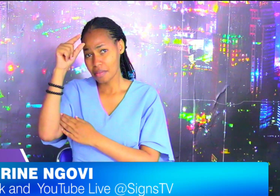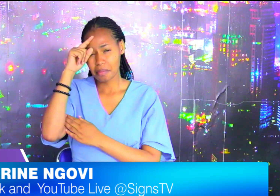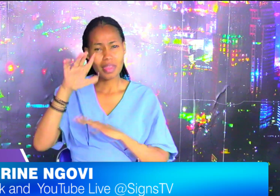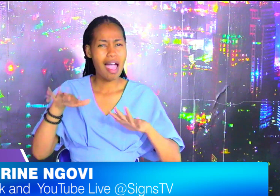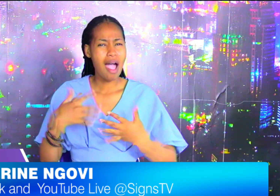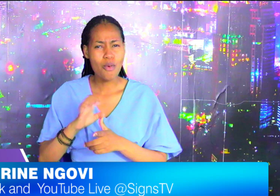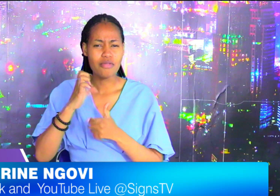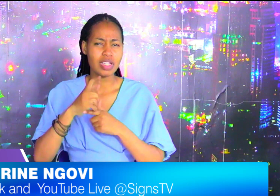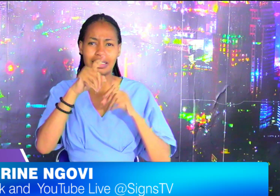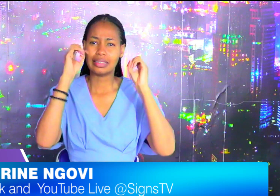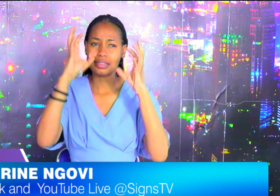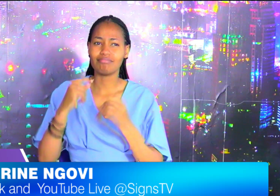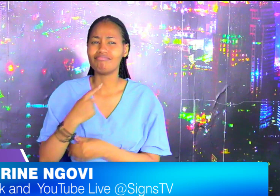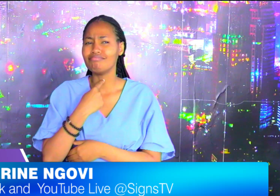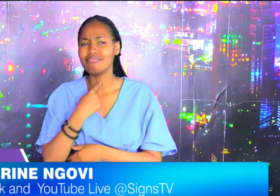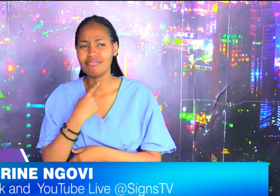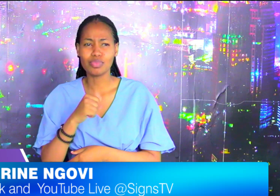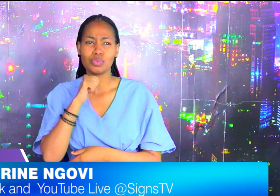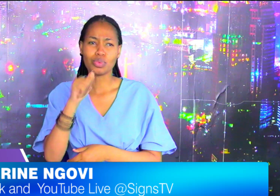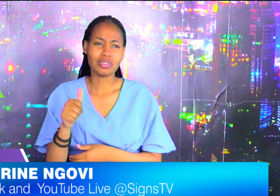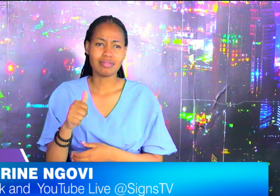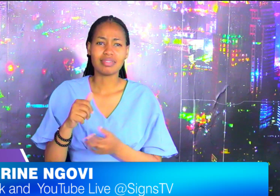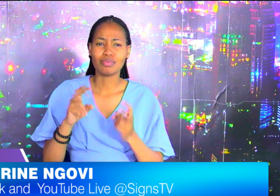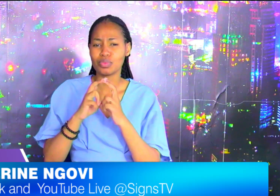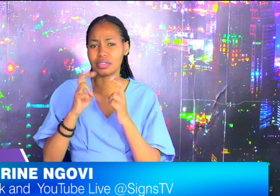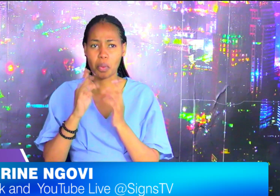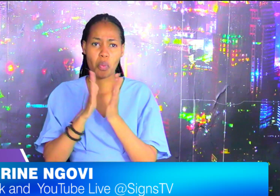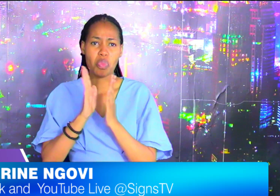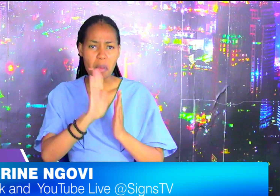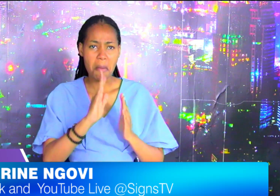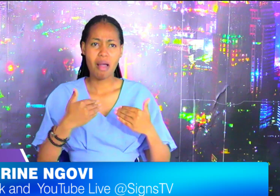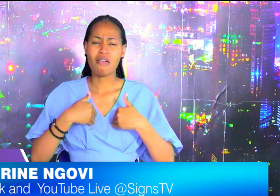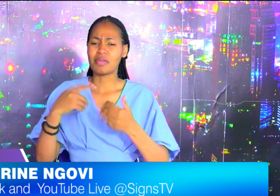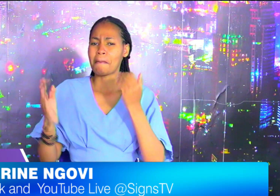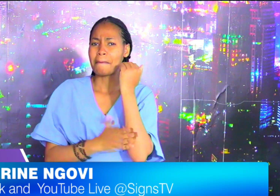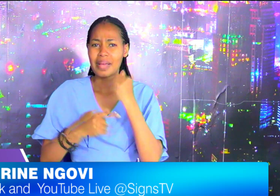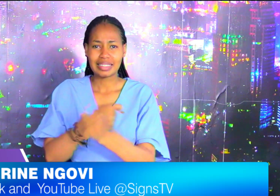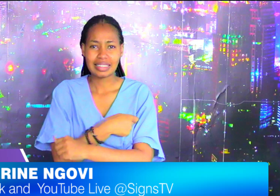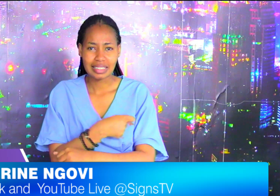government. However, the teachers' union are not convinced